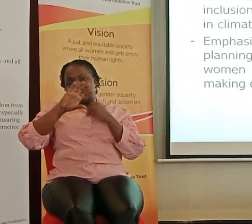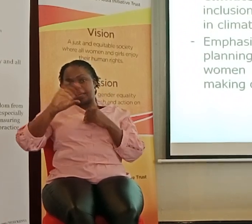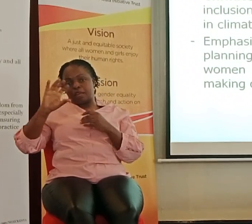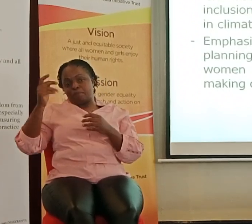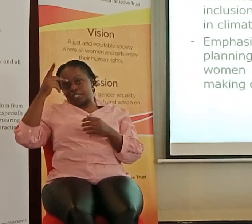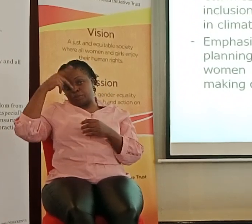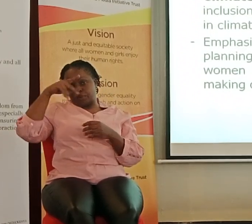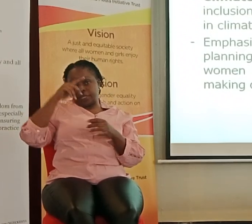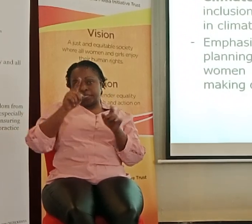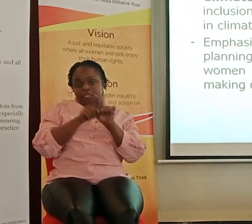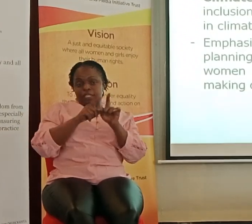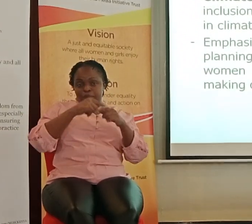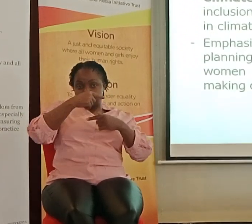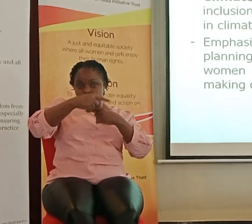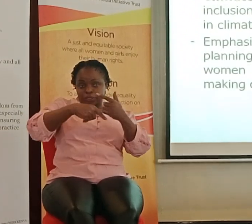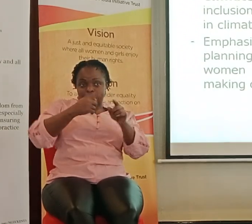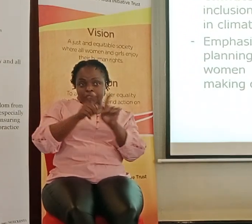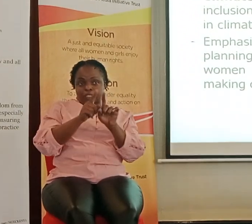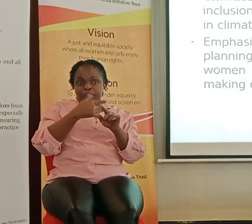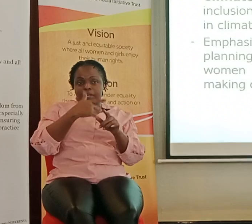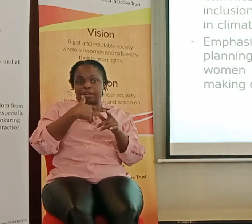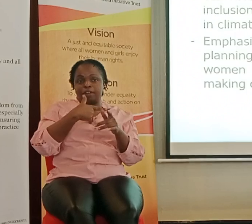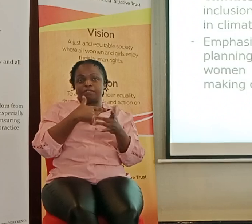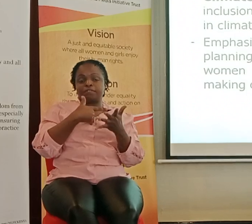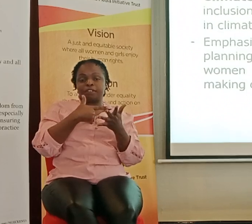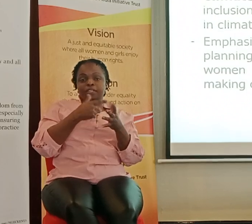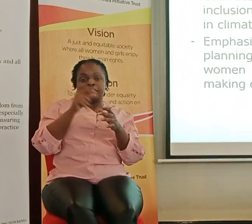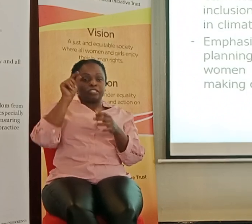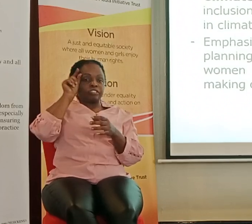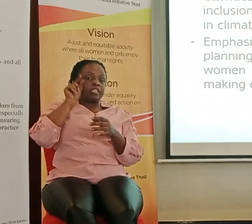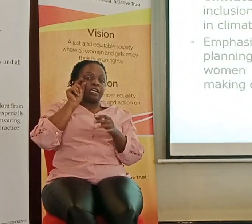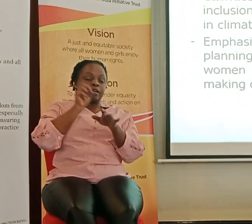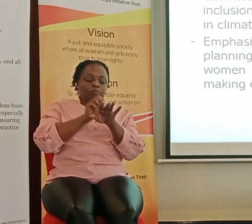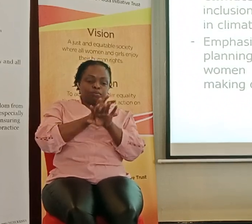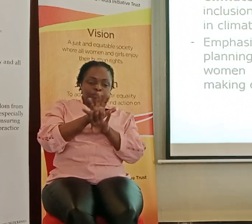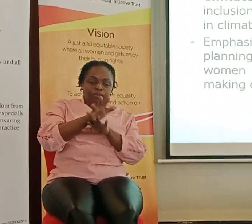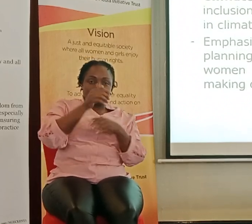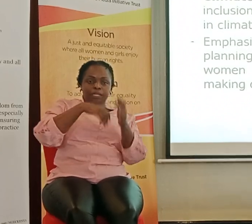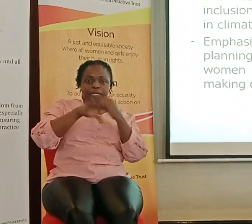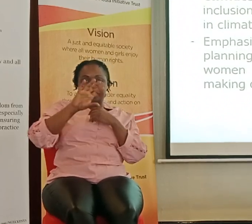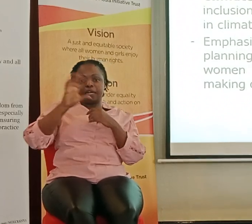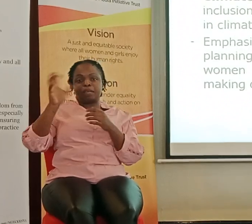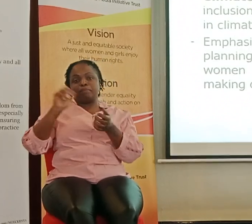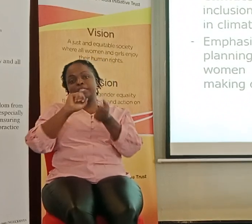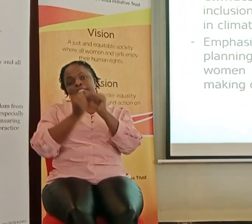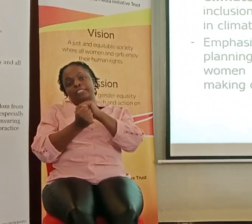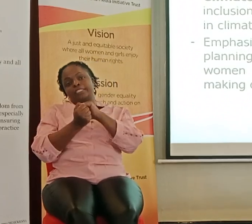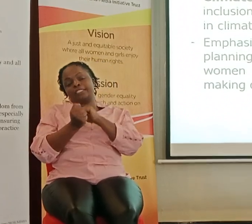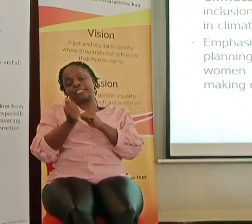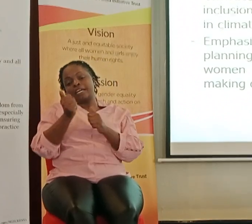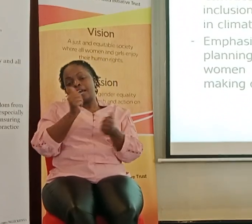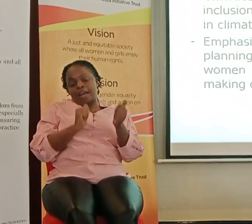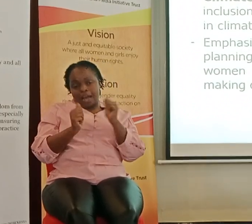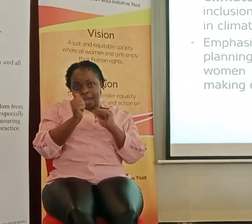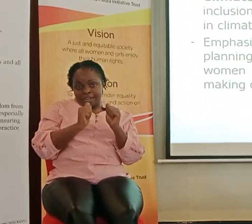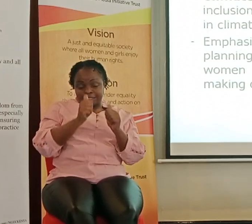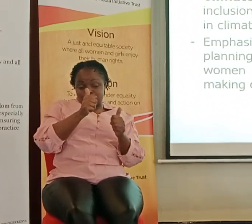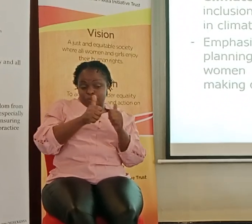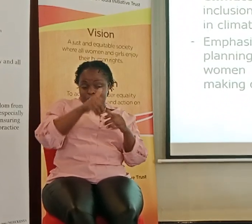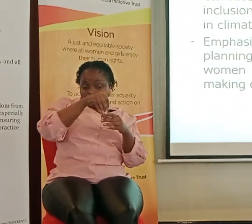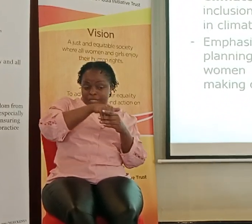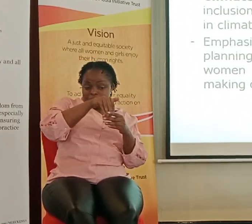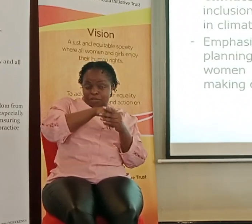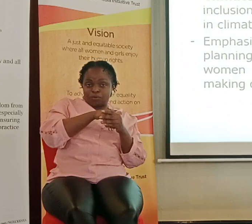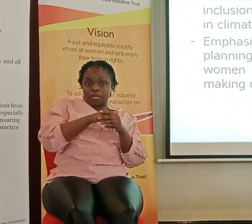There's also aspects of gender mainstreaming within the Climate Change Act, which include, among others, coming up with